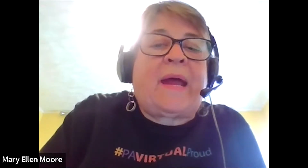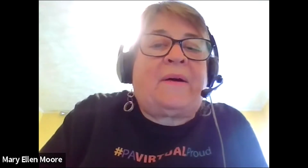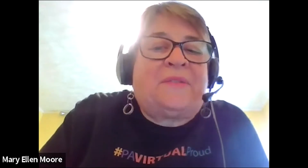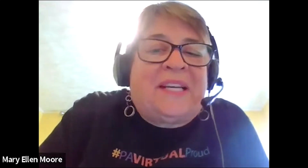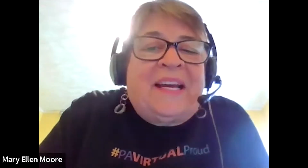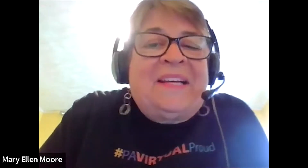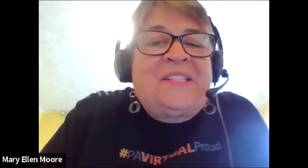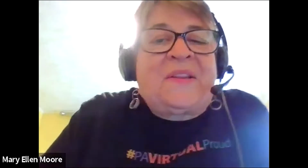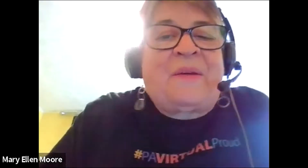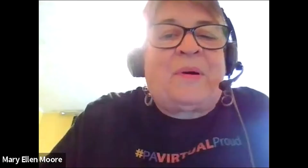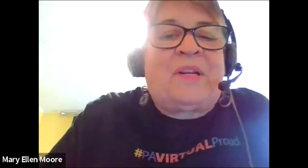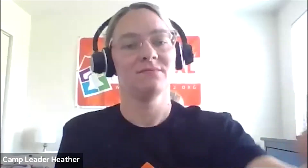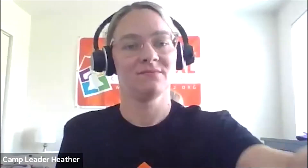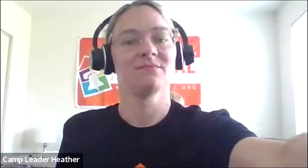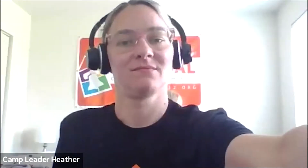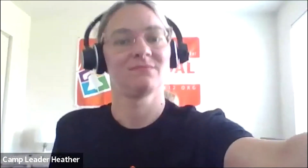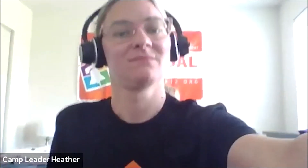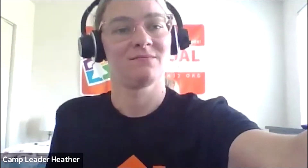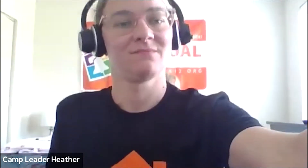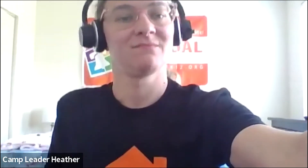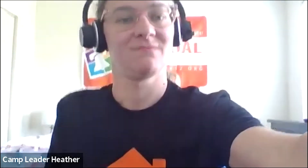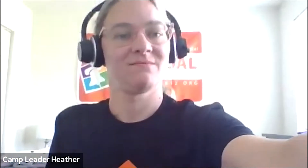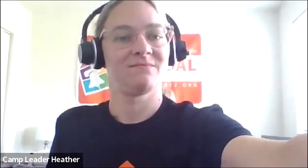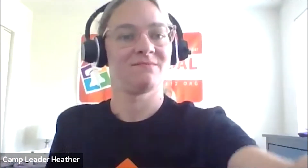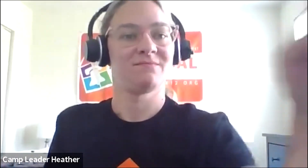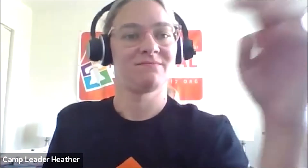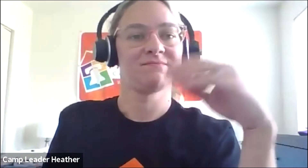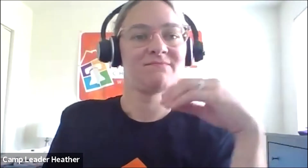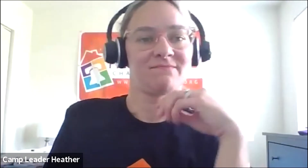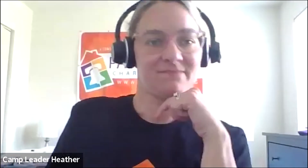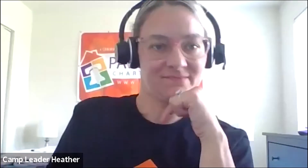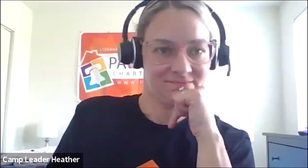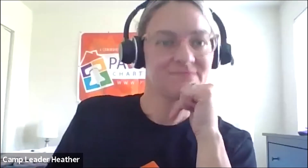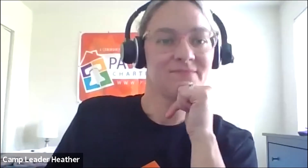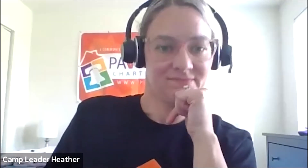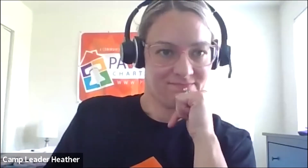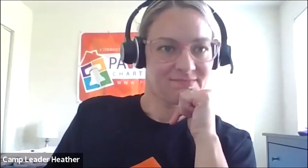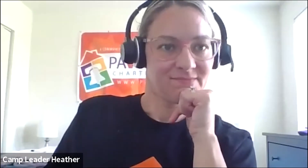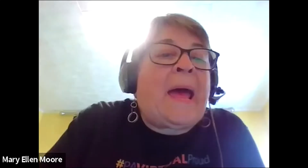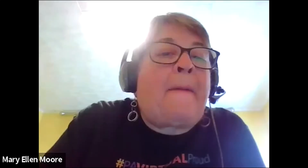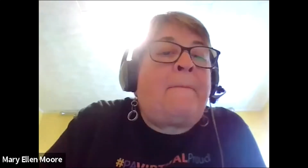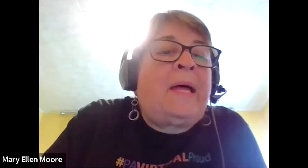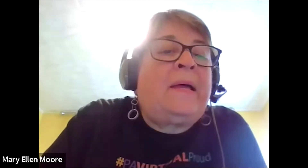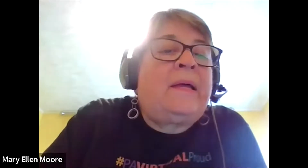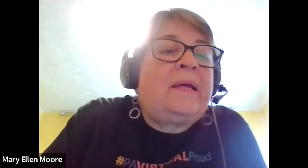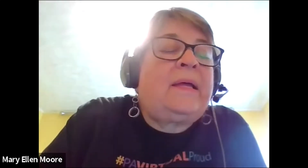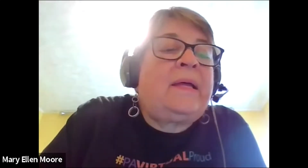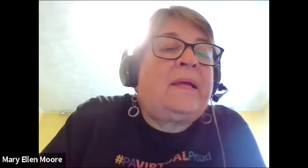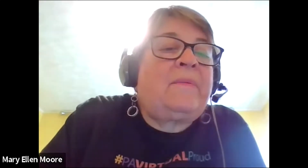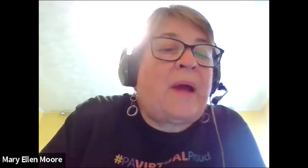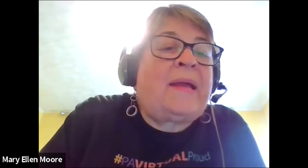around. So like when you're in the middle of it. Yeah. Okay. All right. M, right?